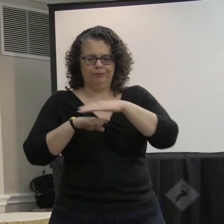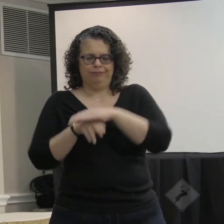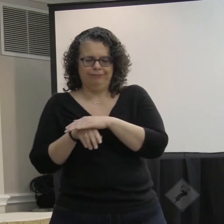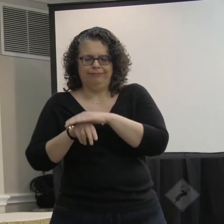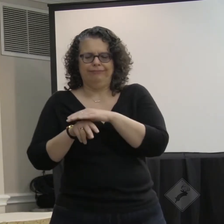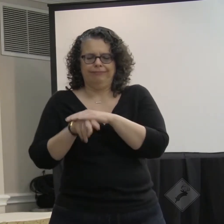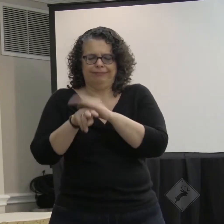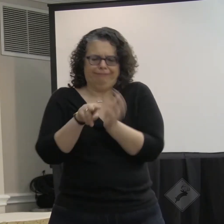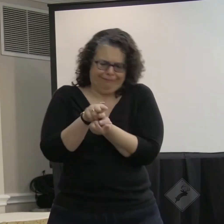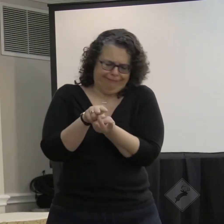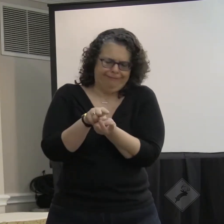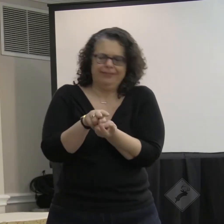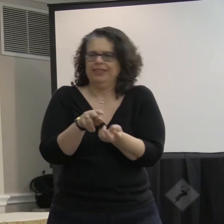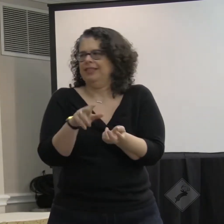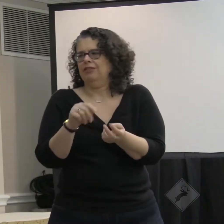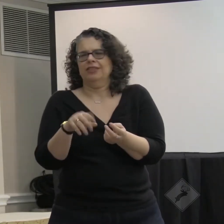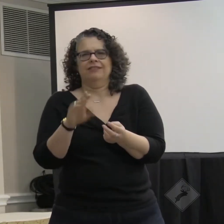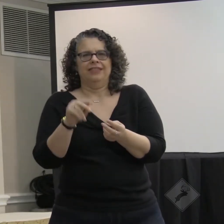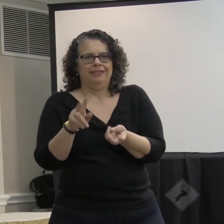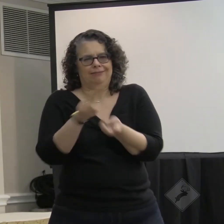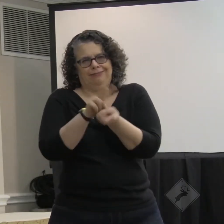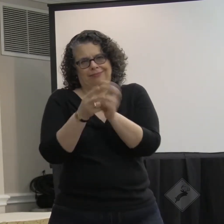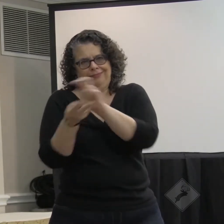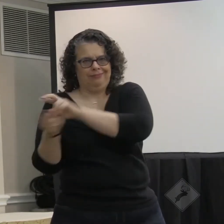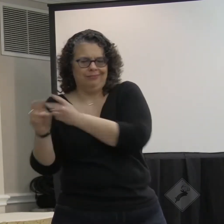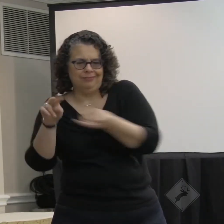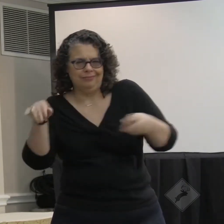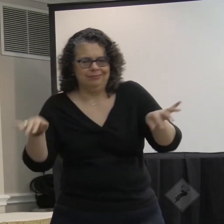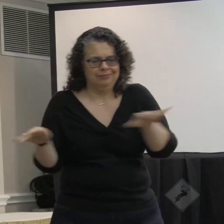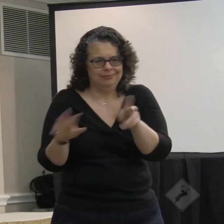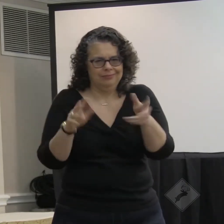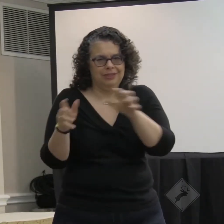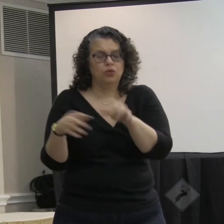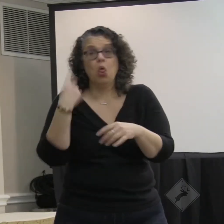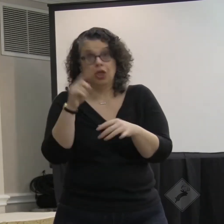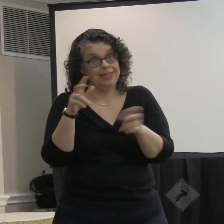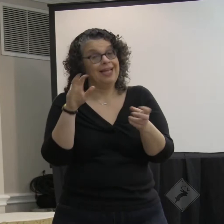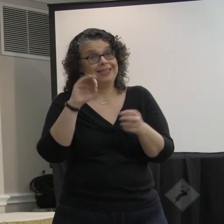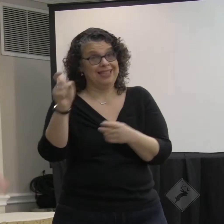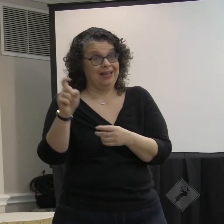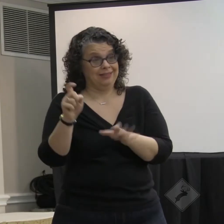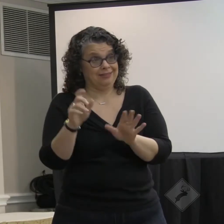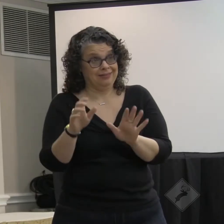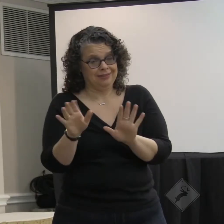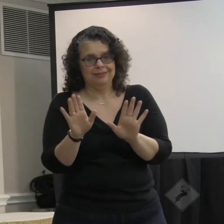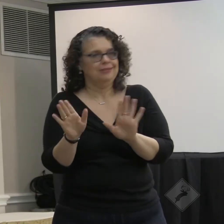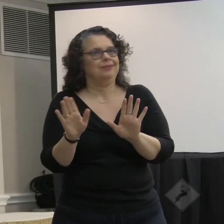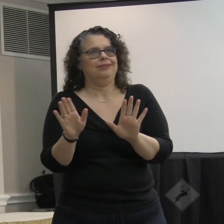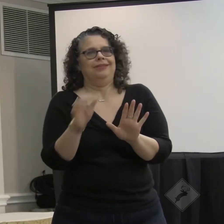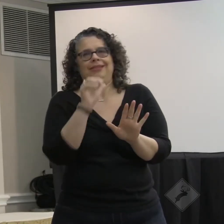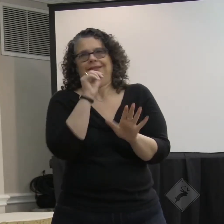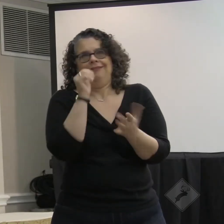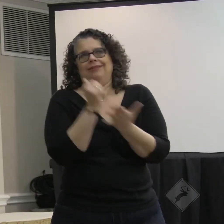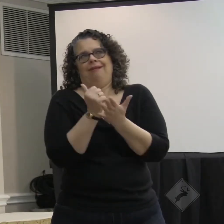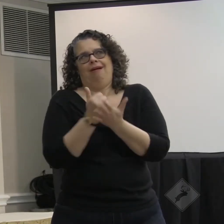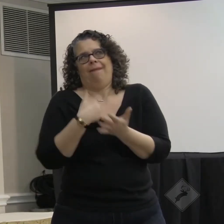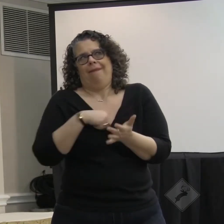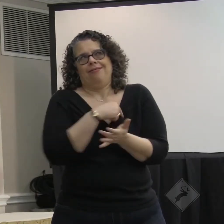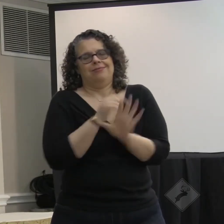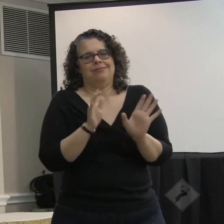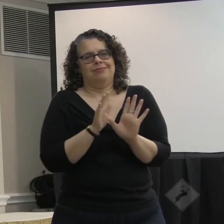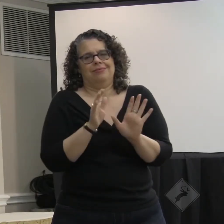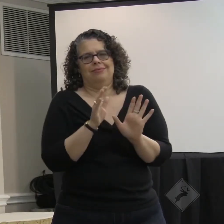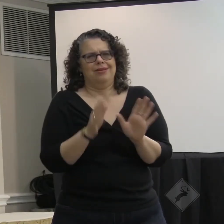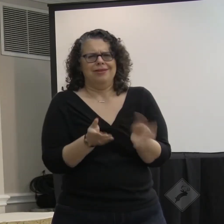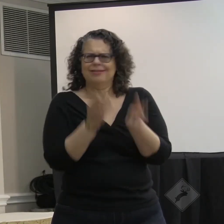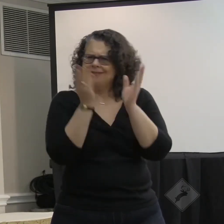all the different feet, and it looks like feet are facing different directions, so they're actually having sex. That is not useful for us. That does not